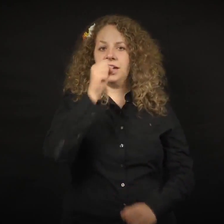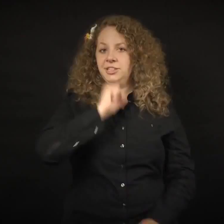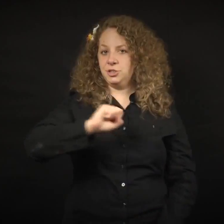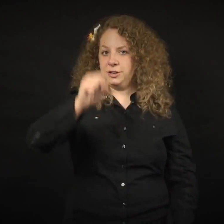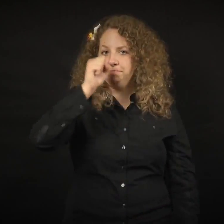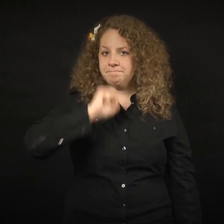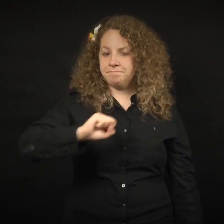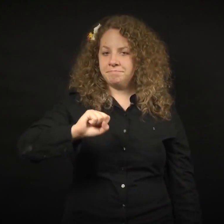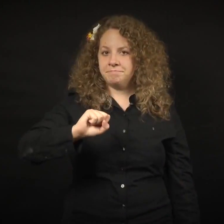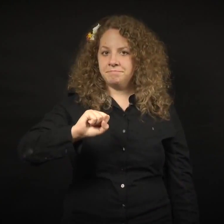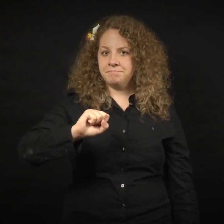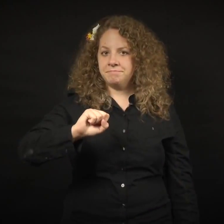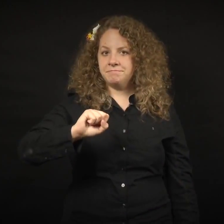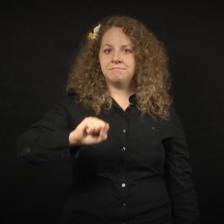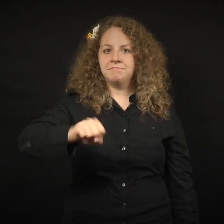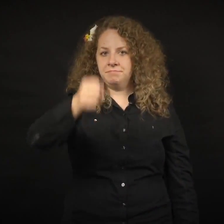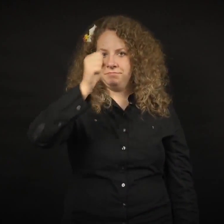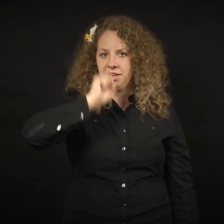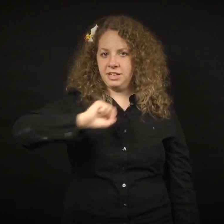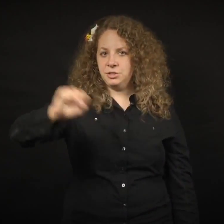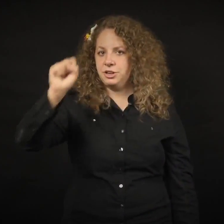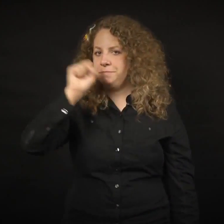Ice cream. Ice cream.